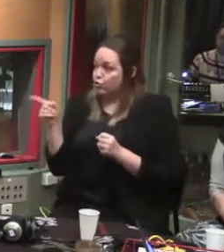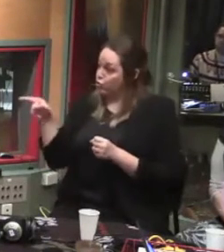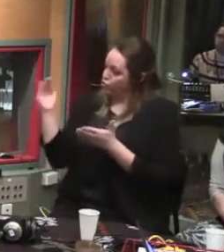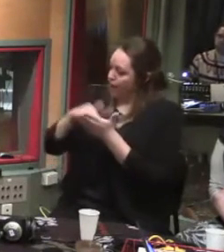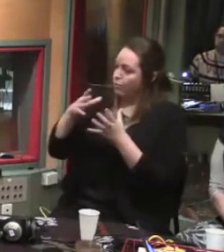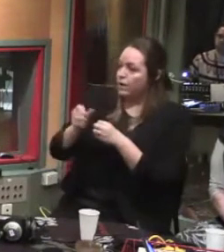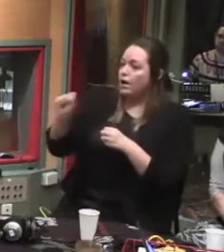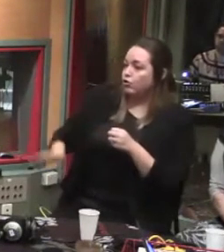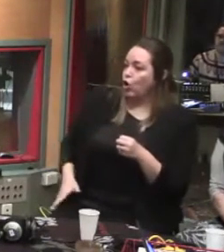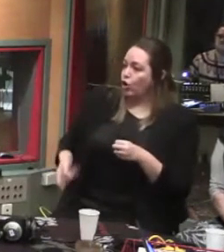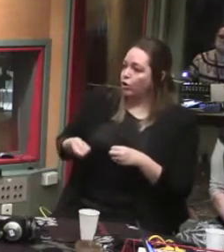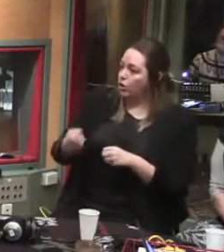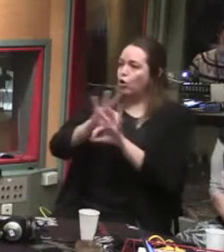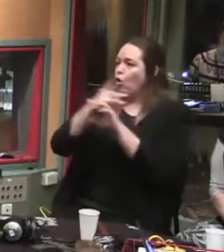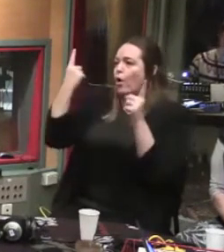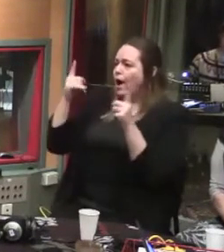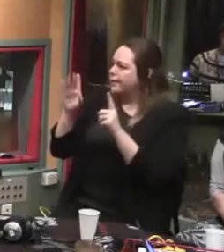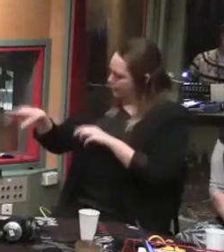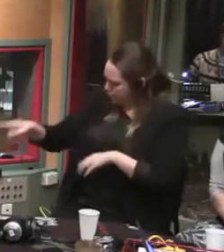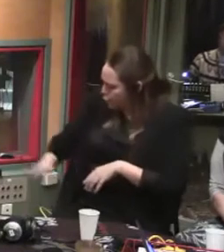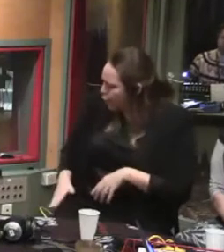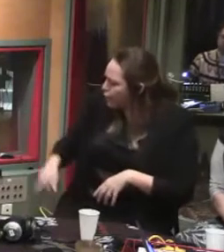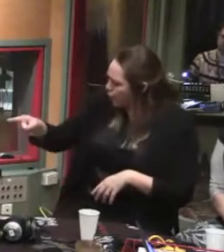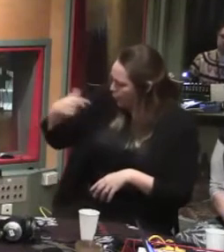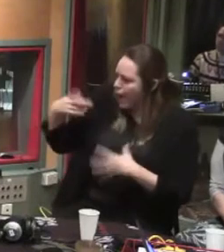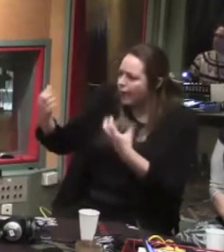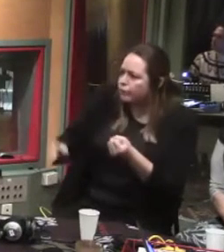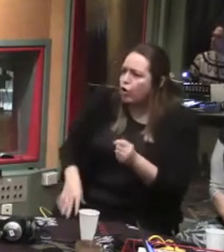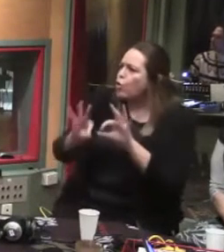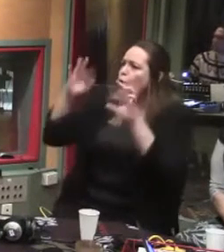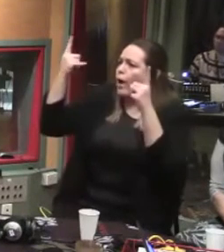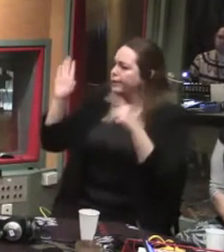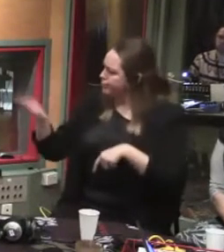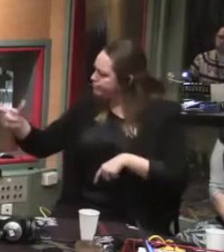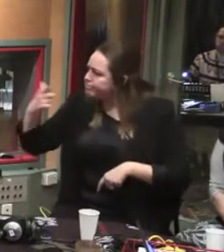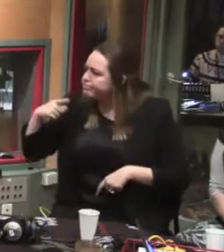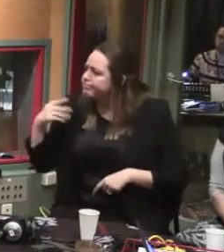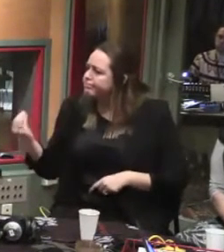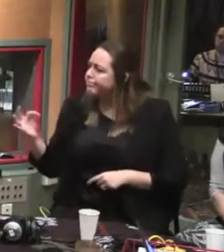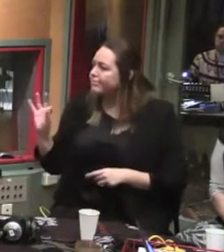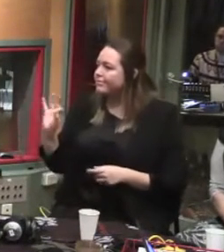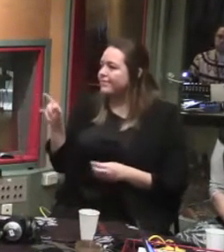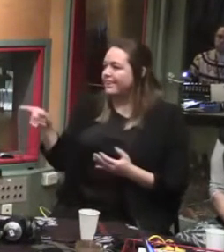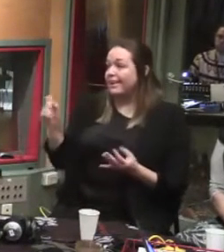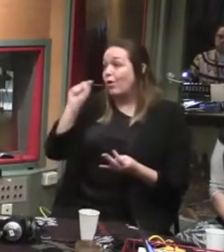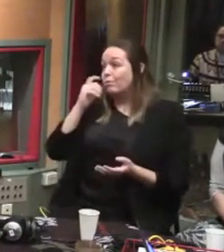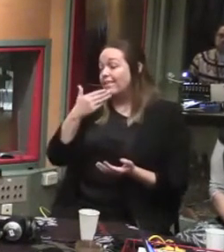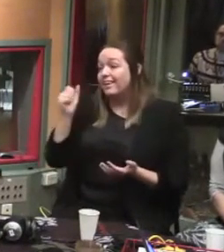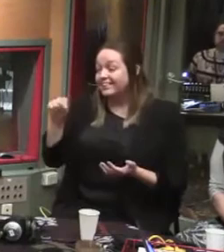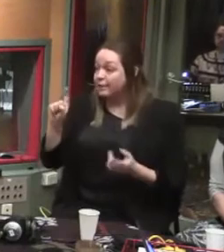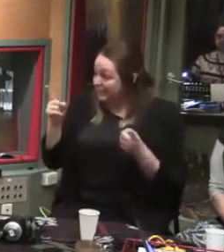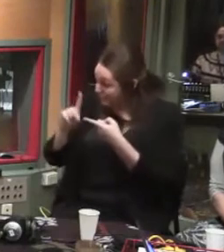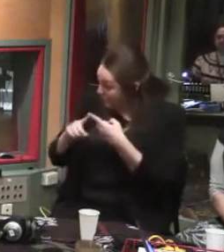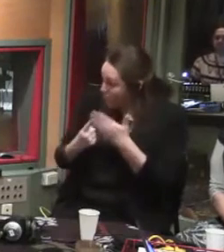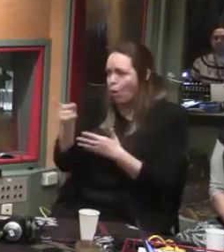dog. No one questions Graham Innes walking around the community and going about his business with a guide dog anymore. Yeah, chance would be a nice thing, but anyway, Well, does